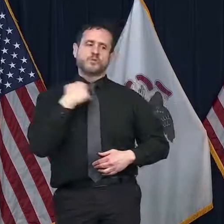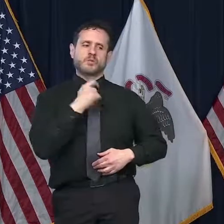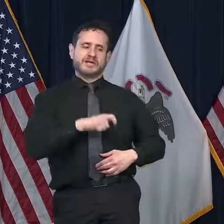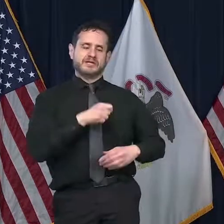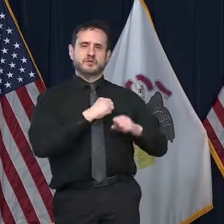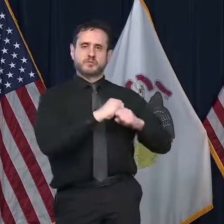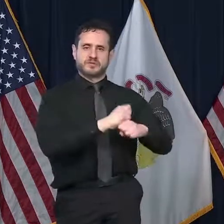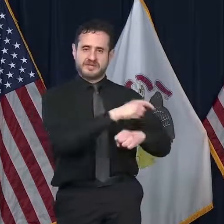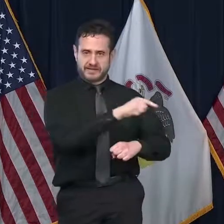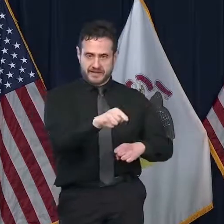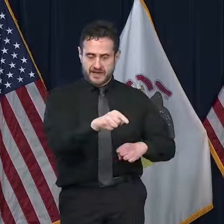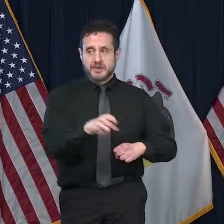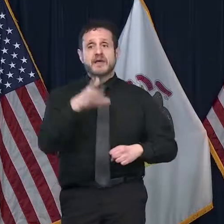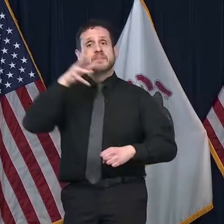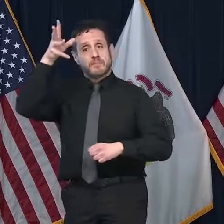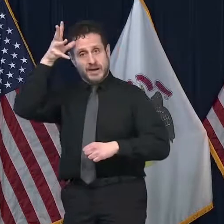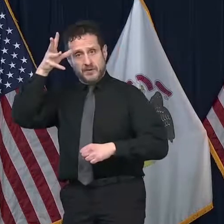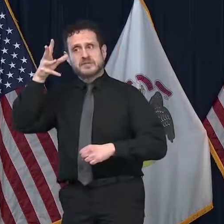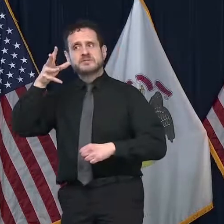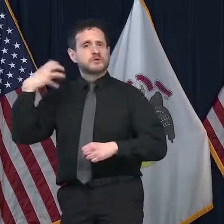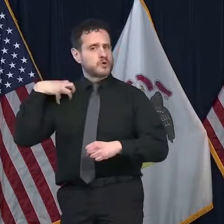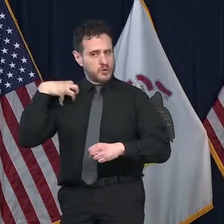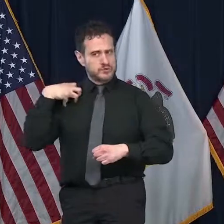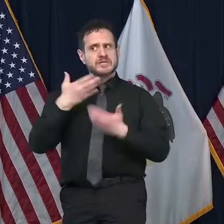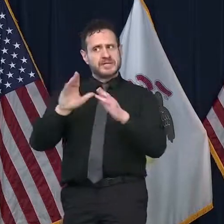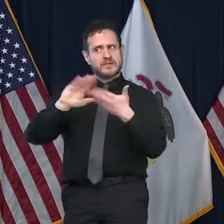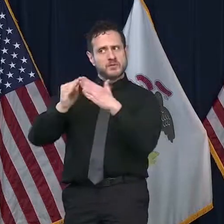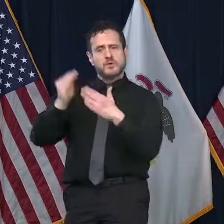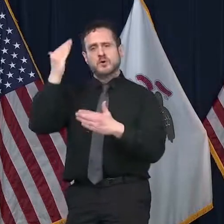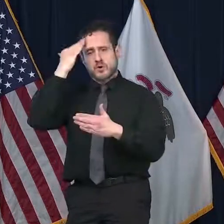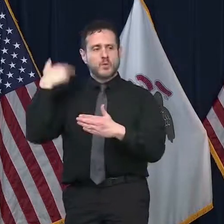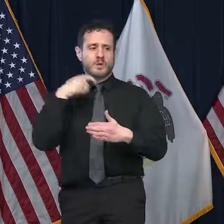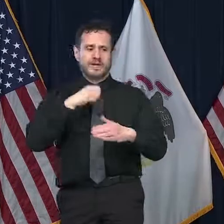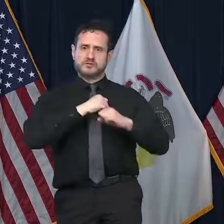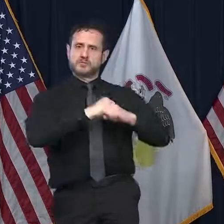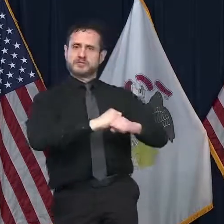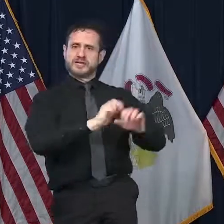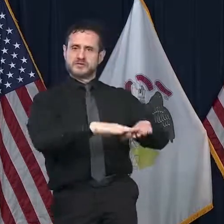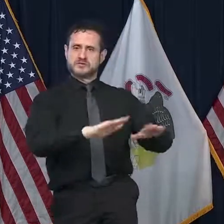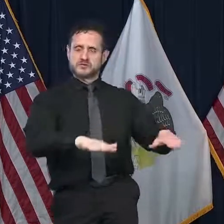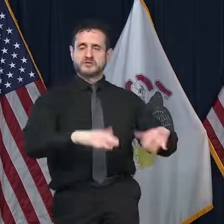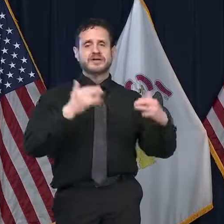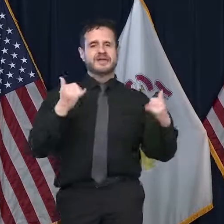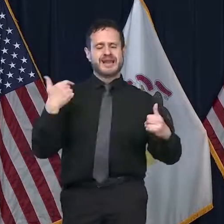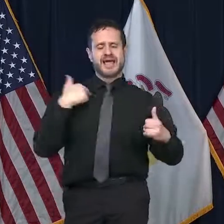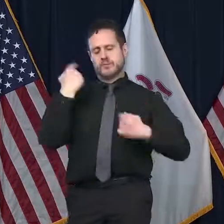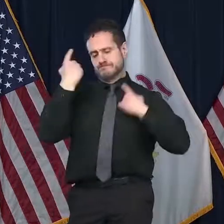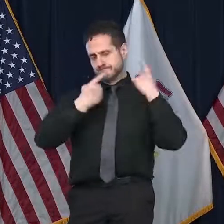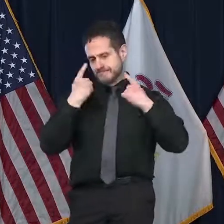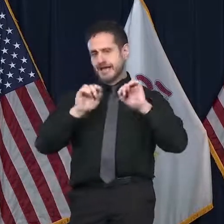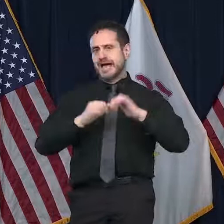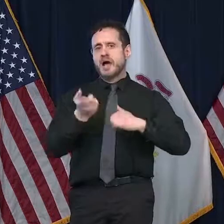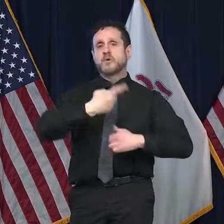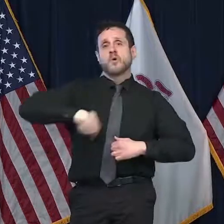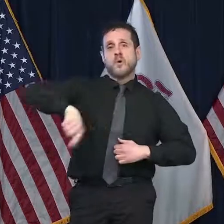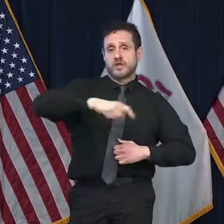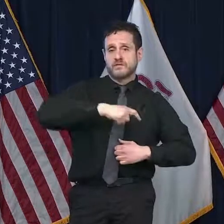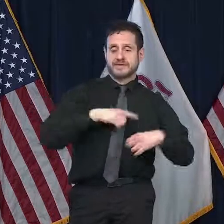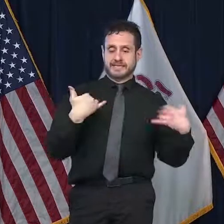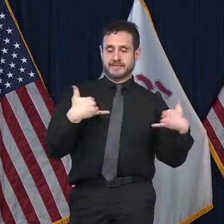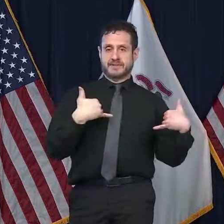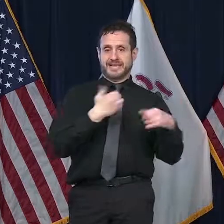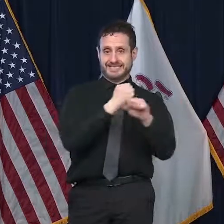parents and their coaches and the broader communities. So we are looking at how we can all play safely